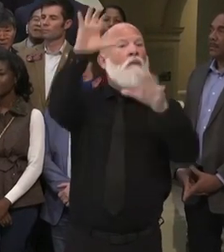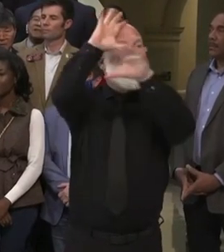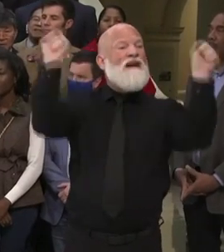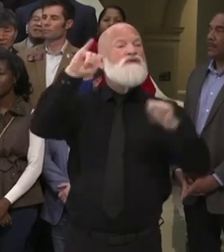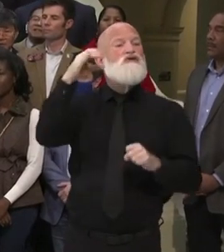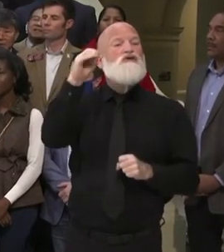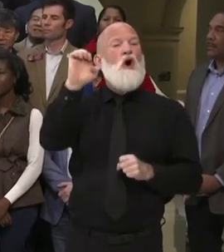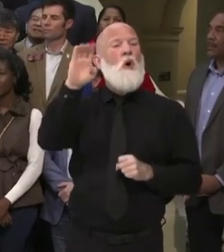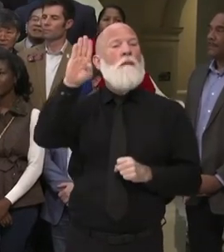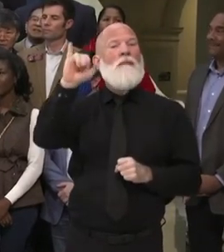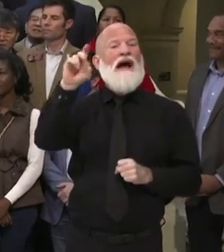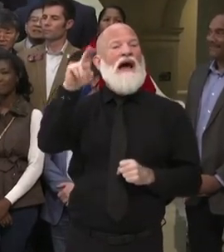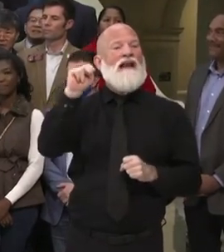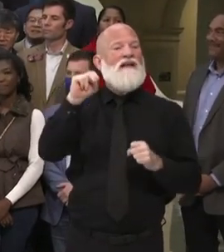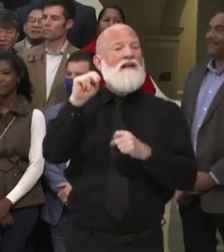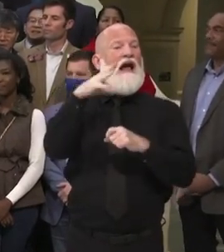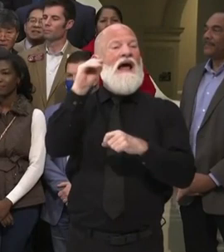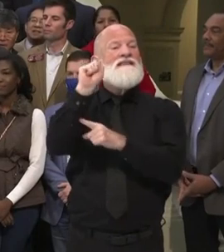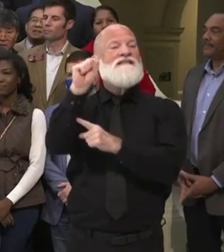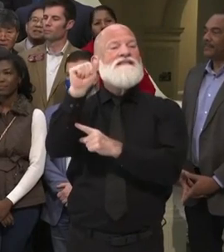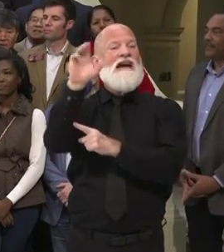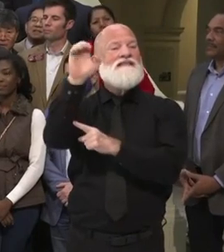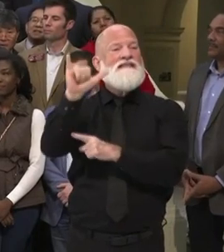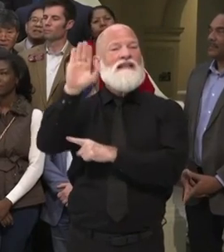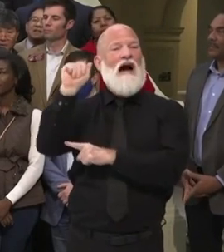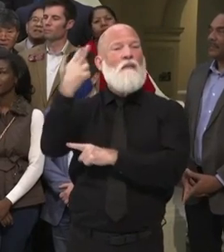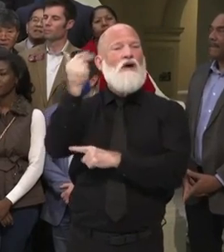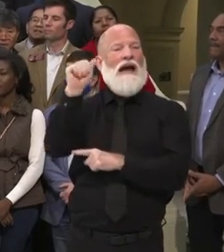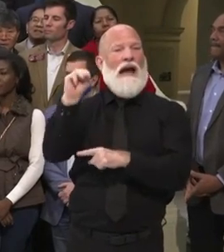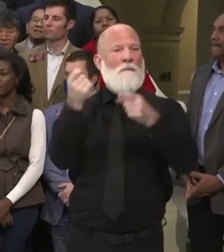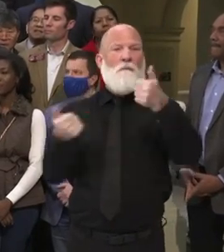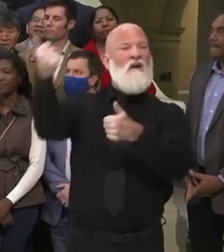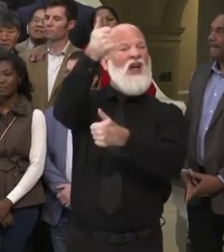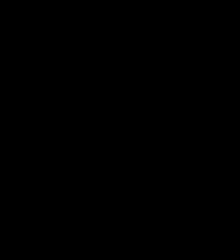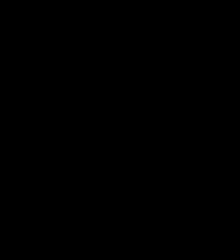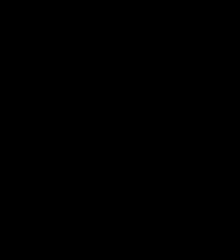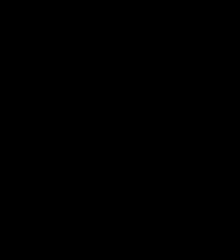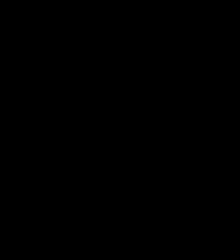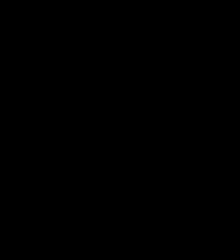well-being of hard-working Georgians who were counting on the all-star game for a paycheck.